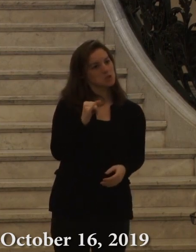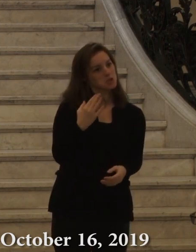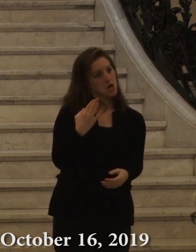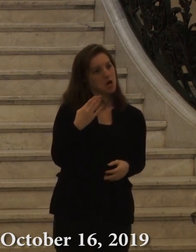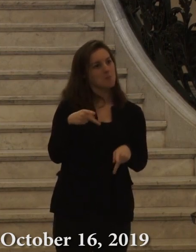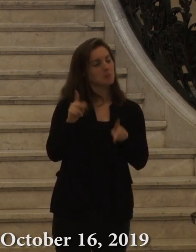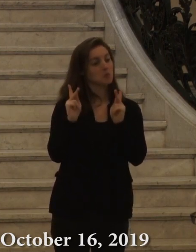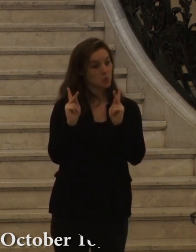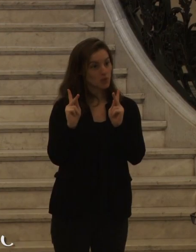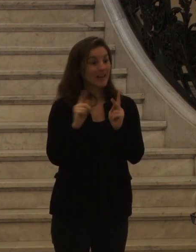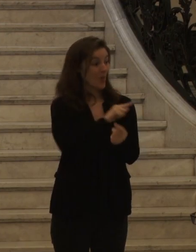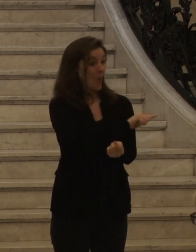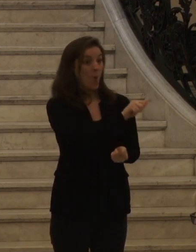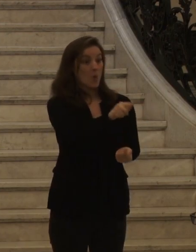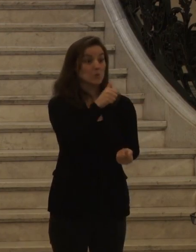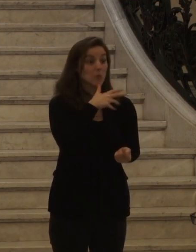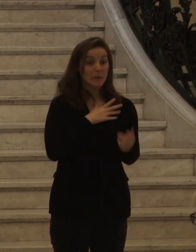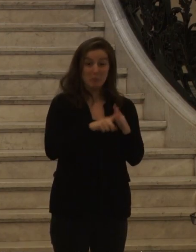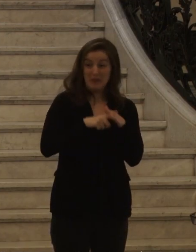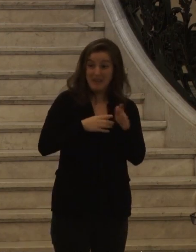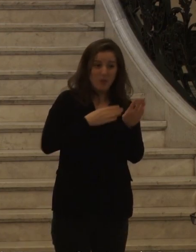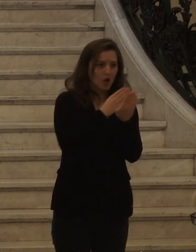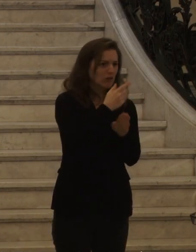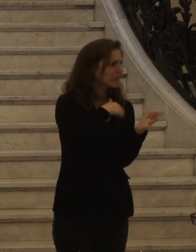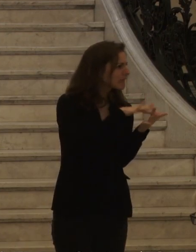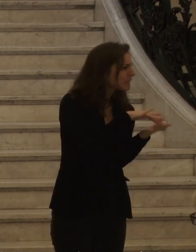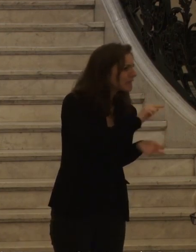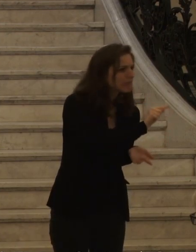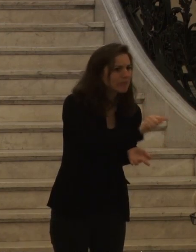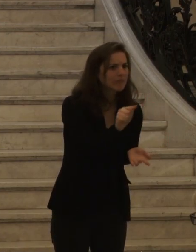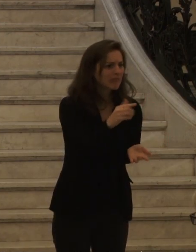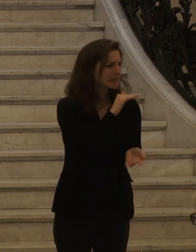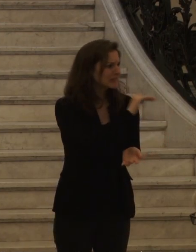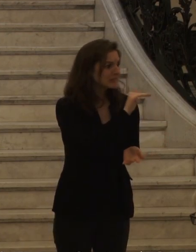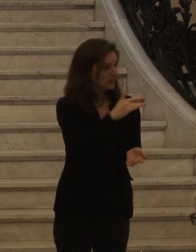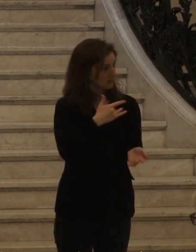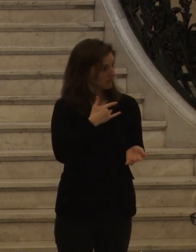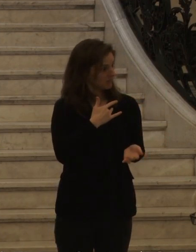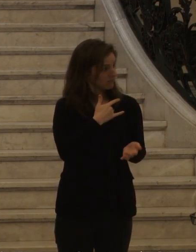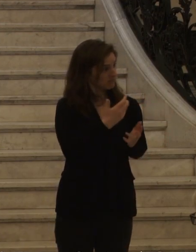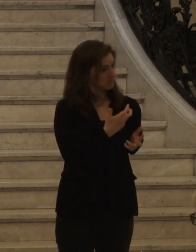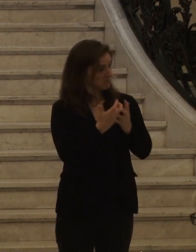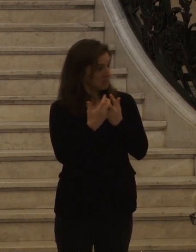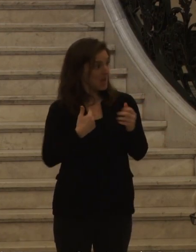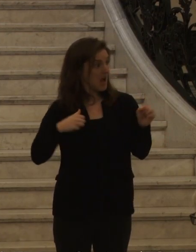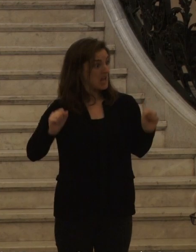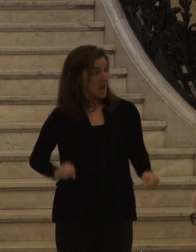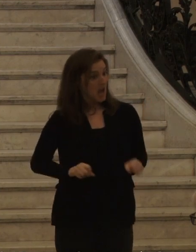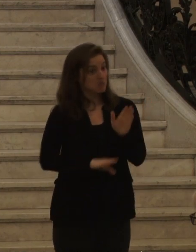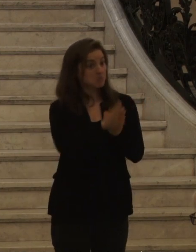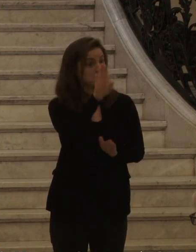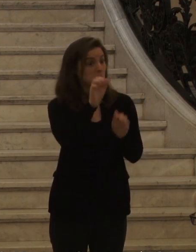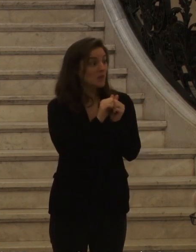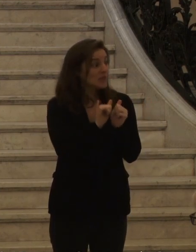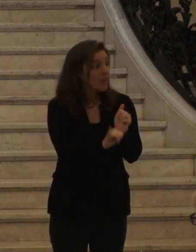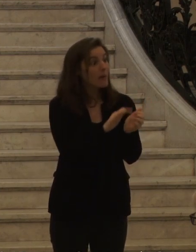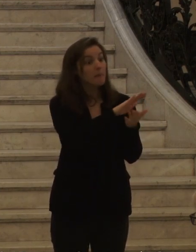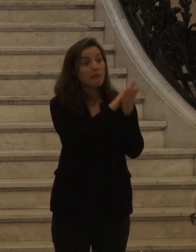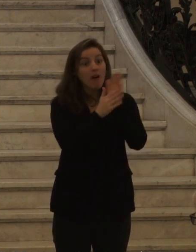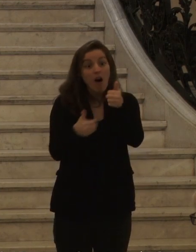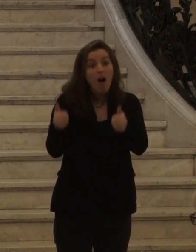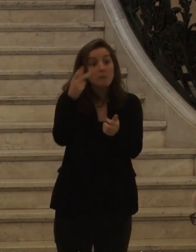the women who I reached back out to as to whether this was really something I could do, to actually be a